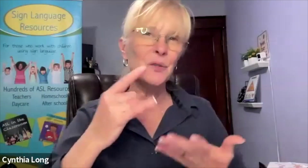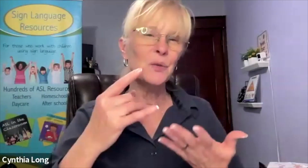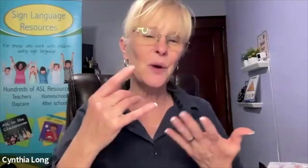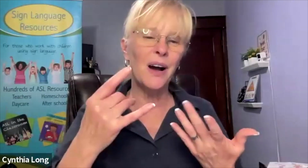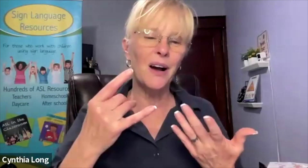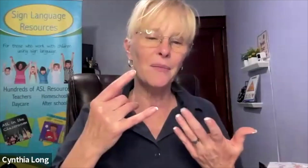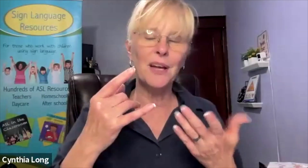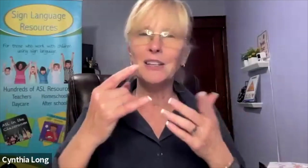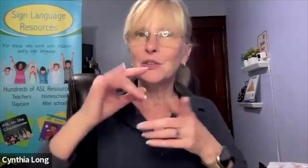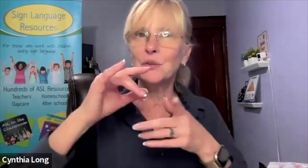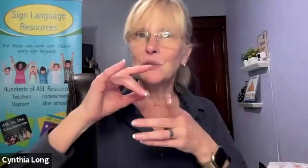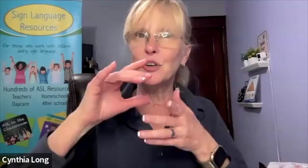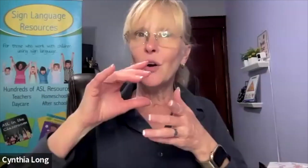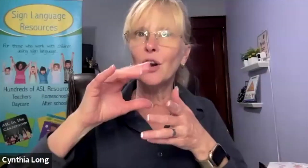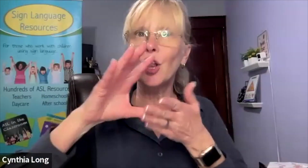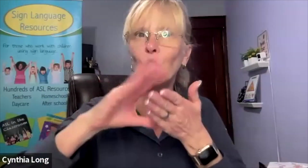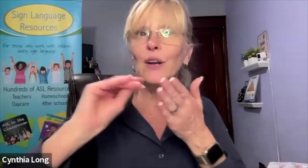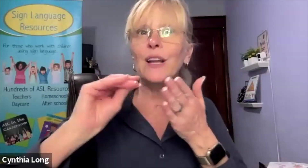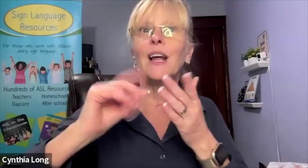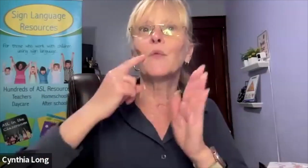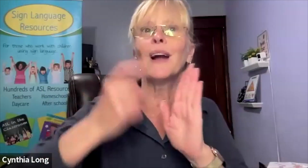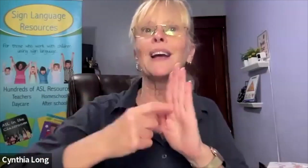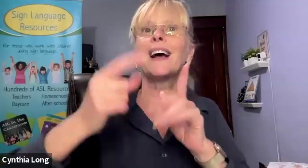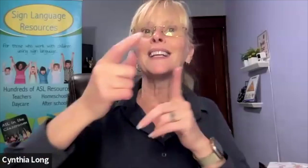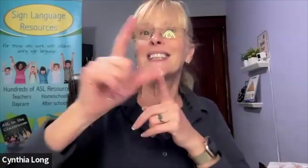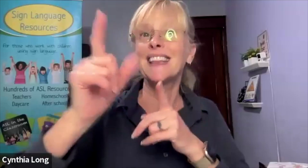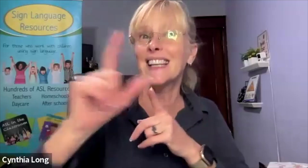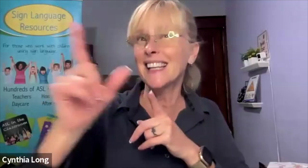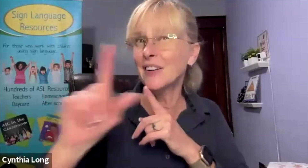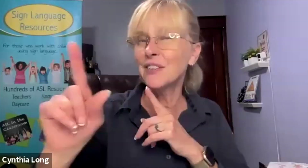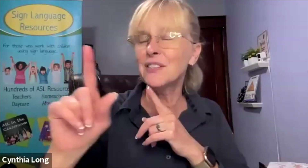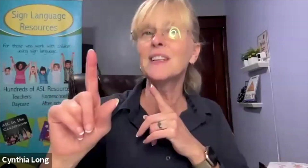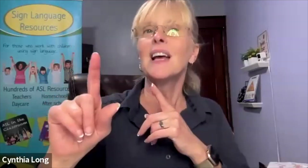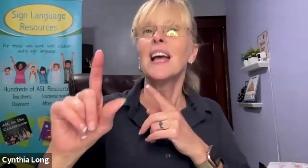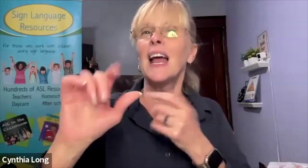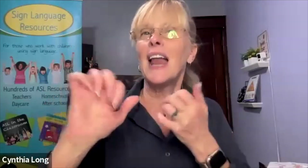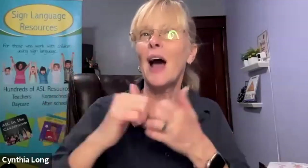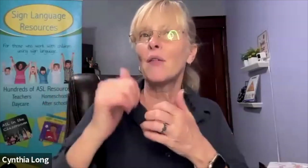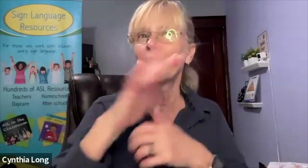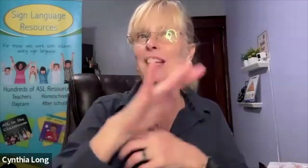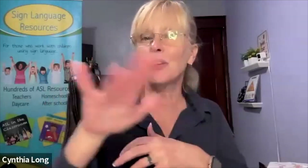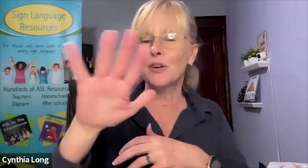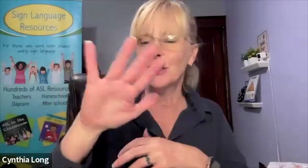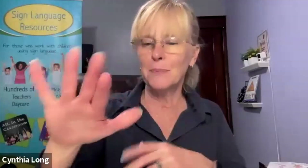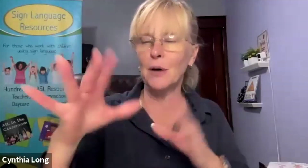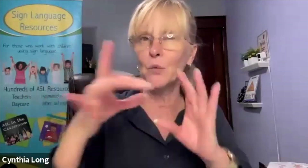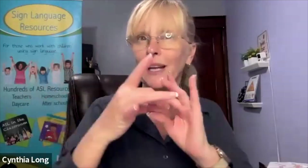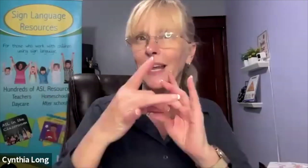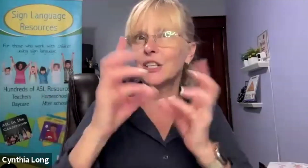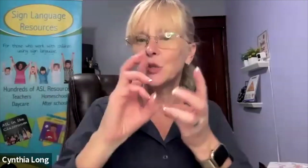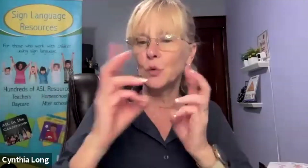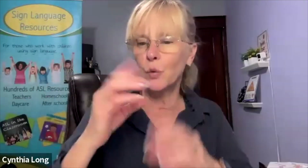to start learning and recognizing the letters and how things are spelled related to